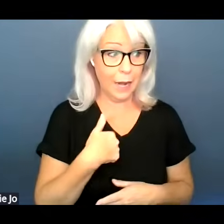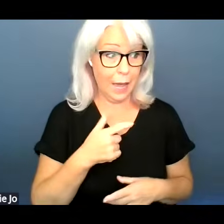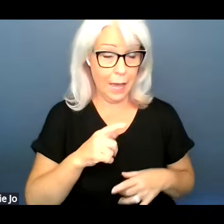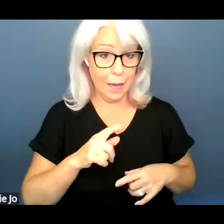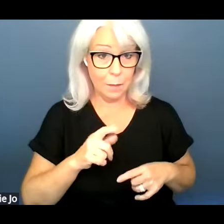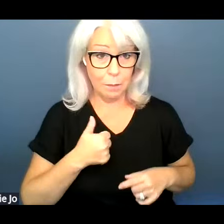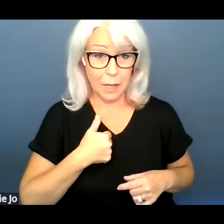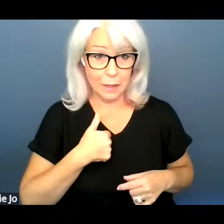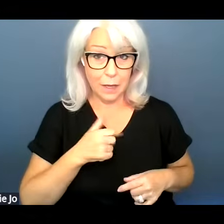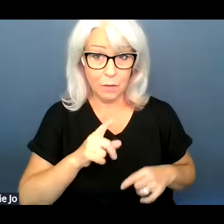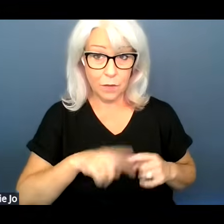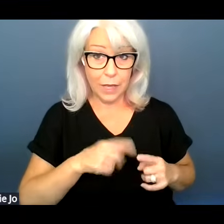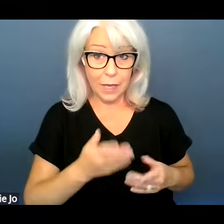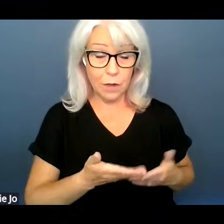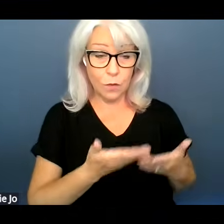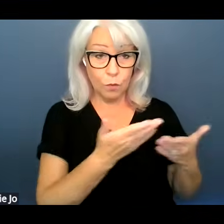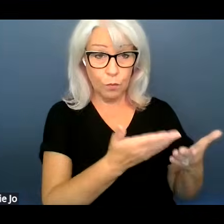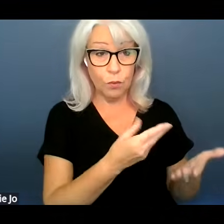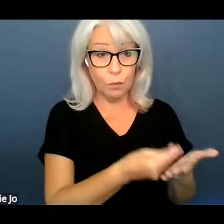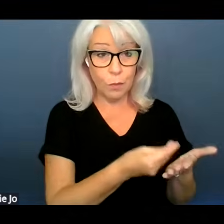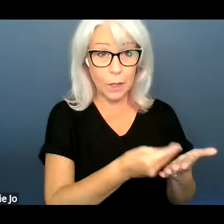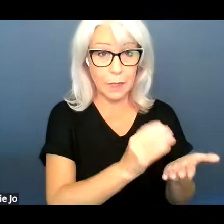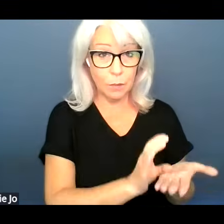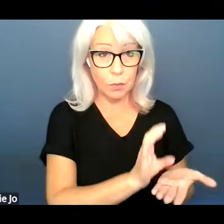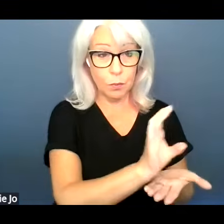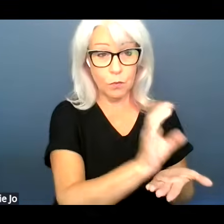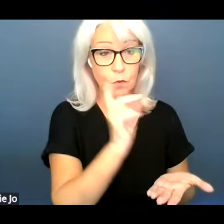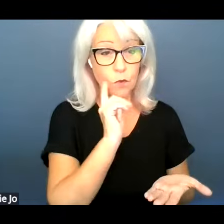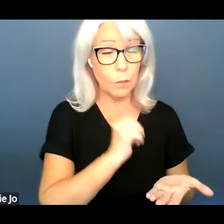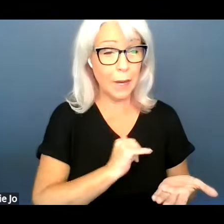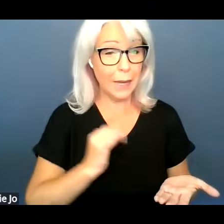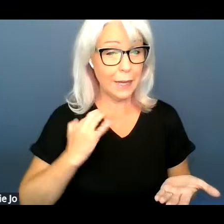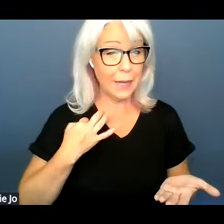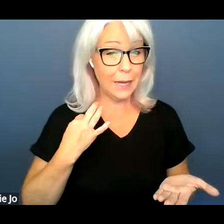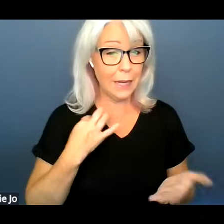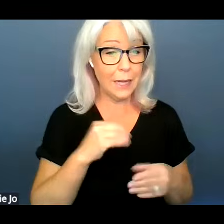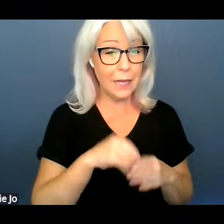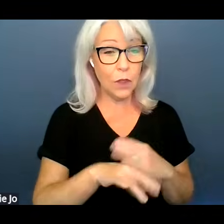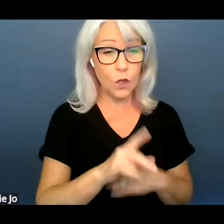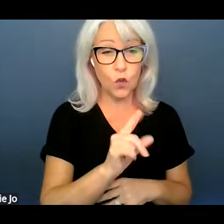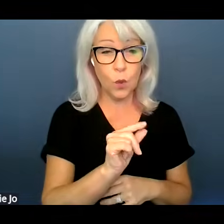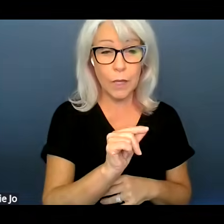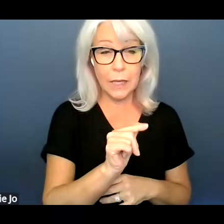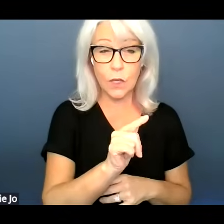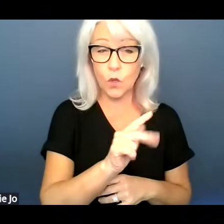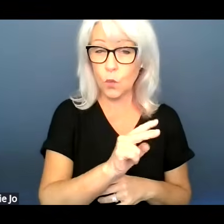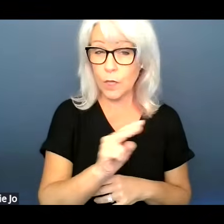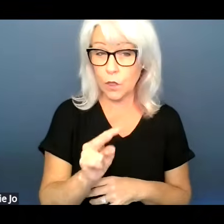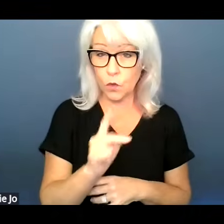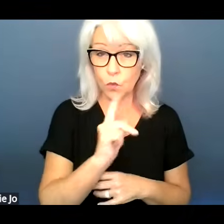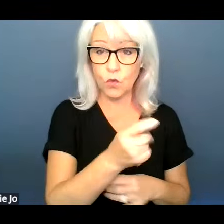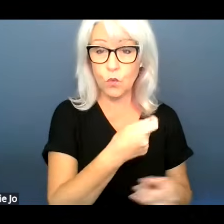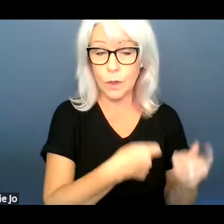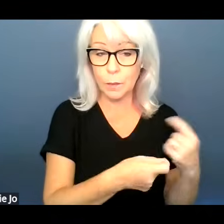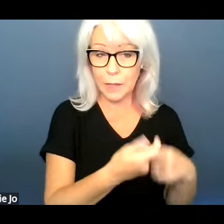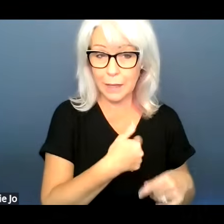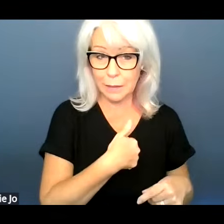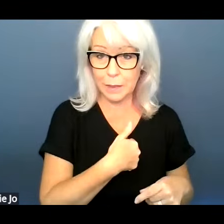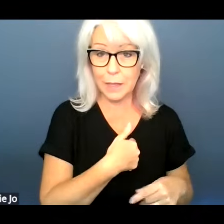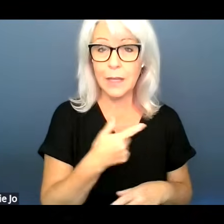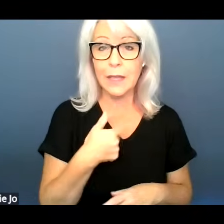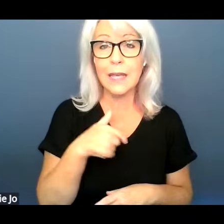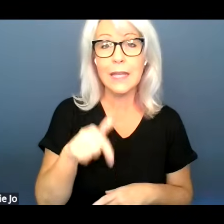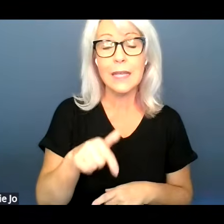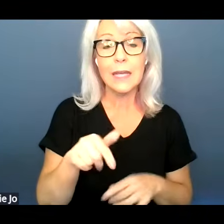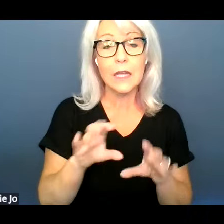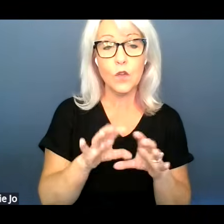that I raised to the candidate of my choice in the 2022 primary race to replace me. This small group